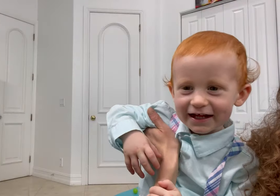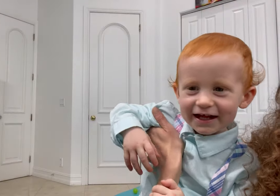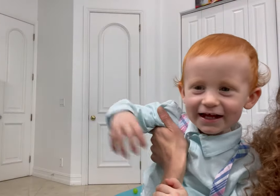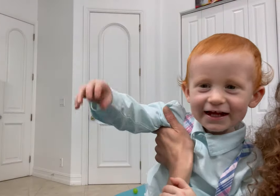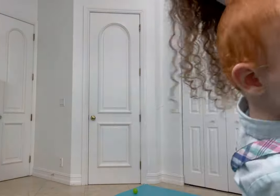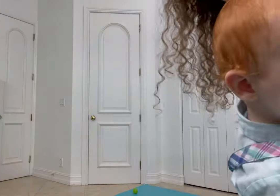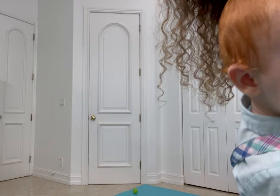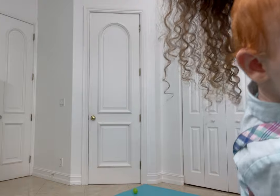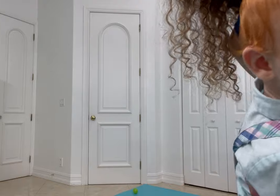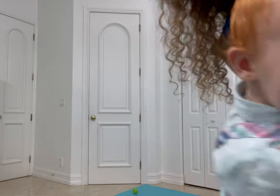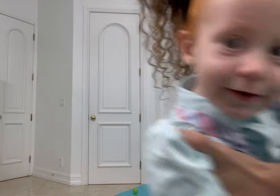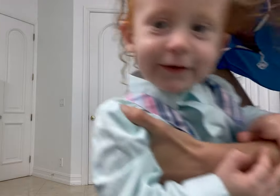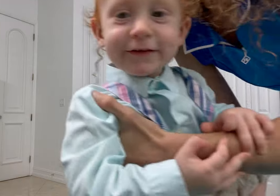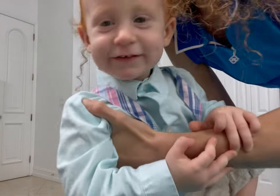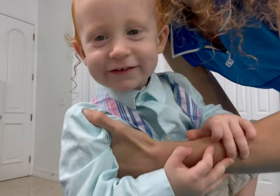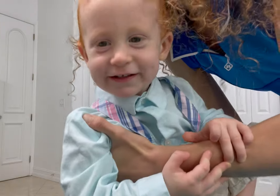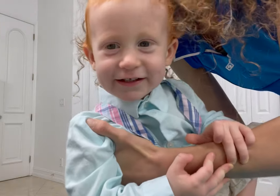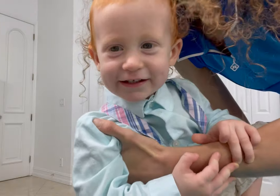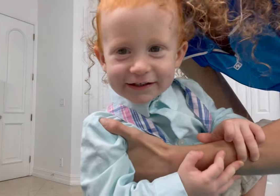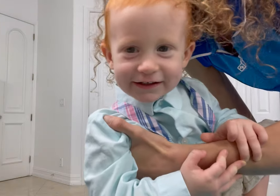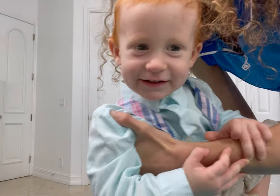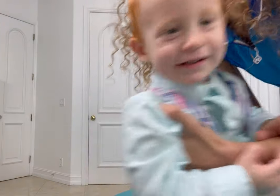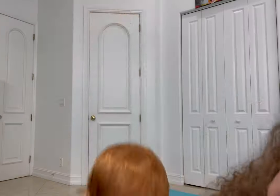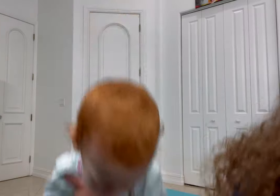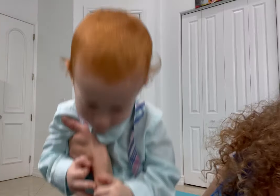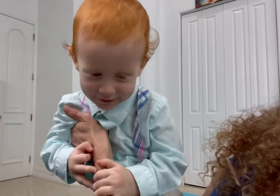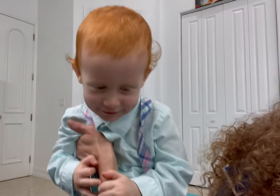Boo! There's your baby. Peek-a-boo!